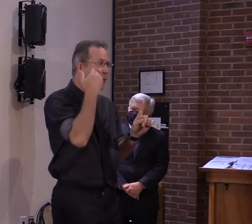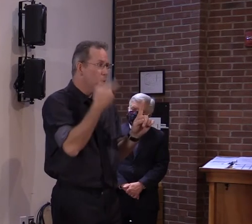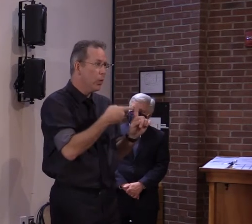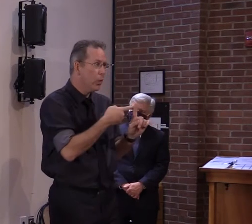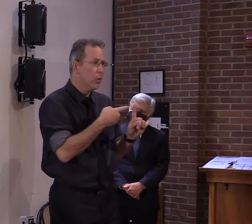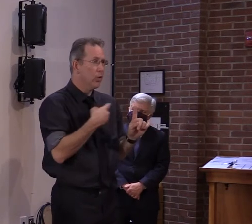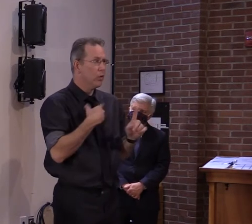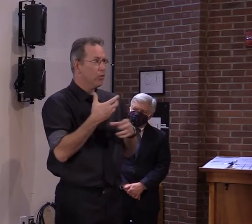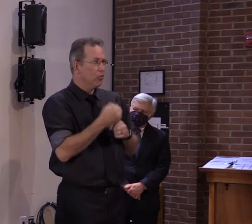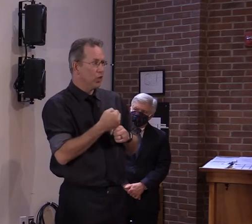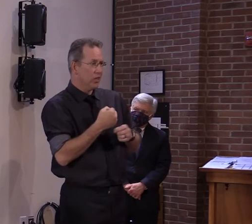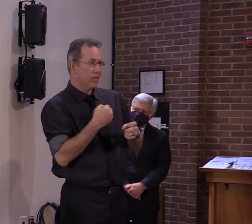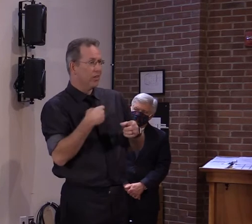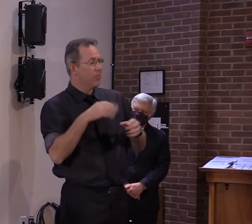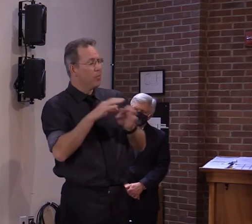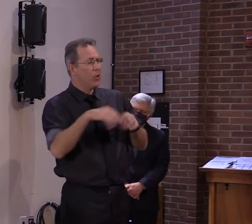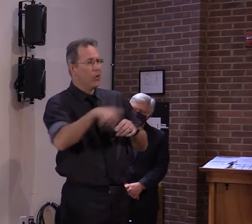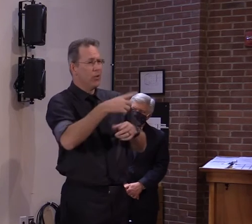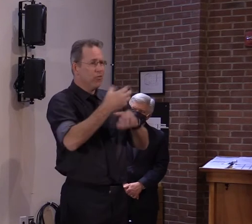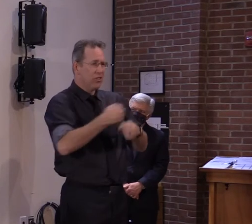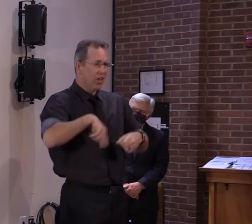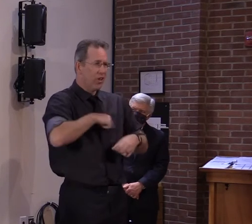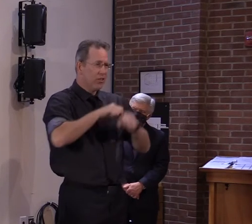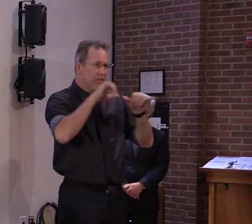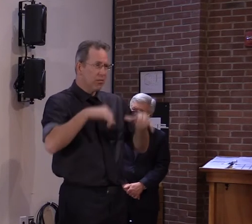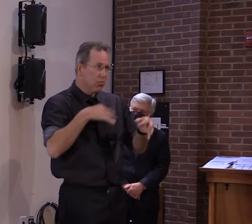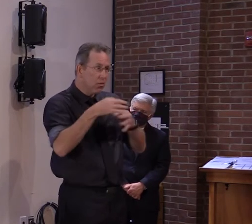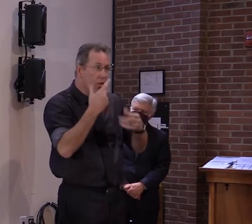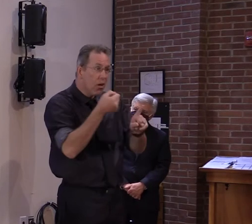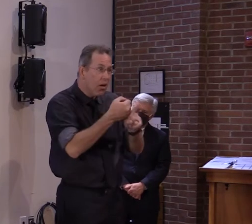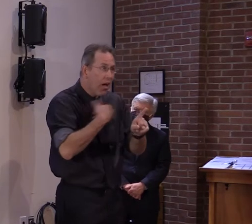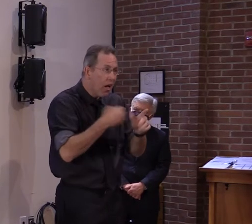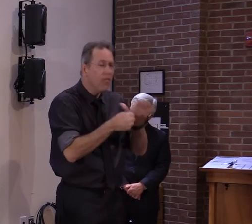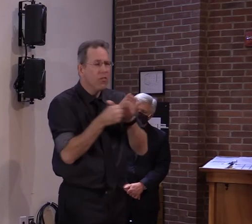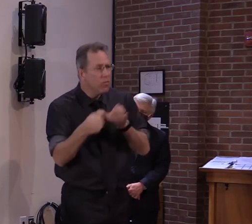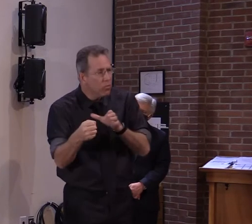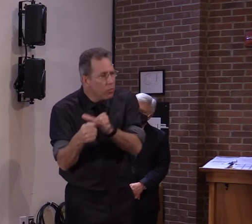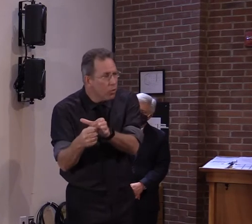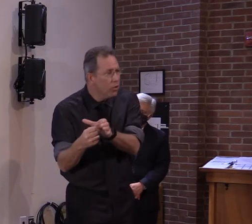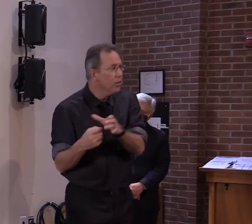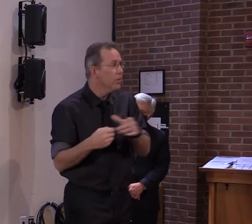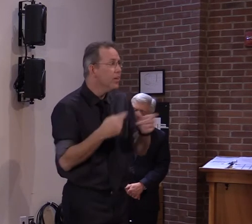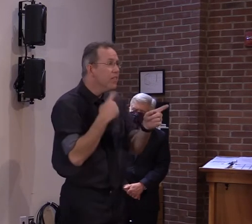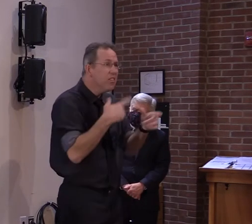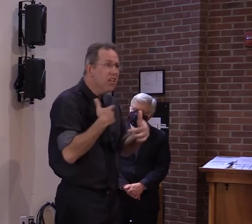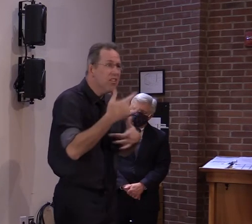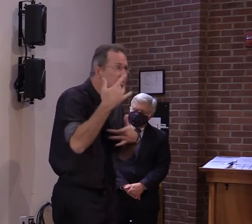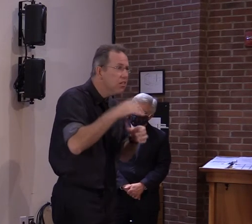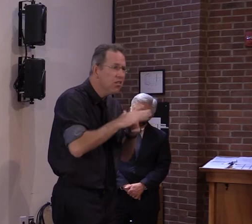no risk for them for entering that place on a specific day.